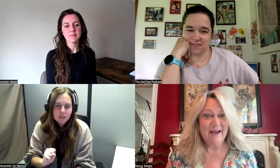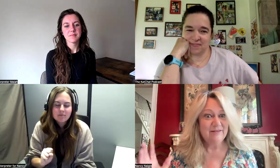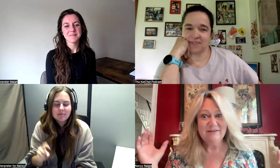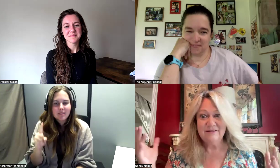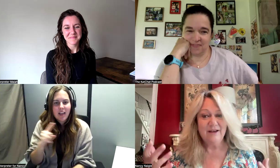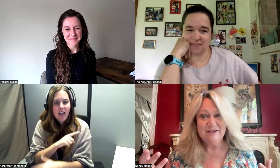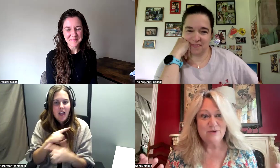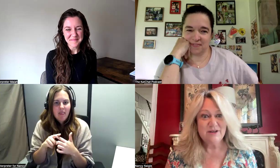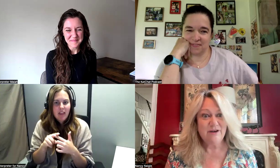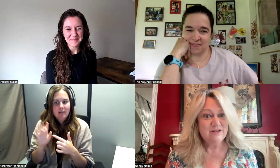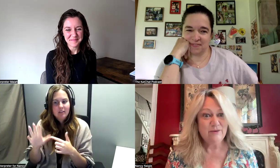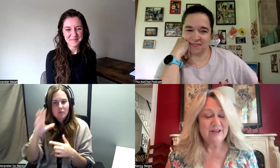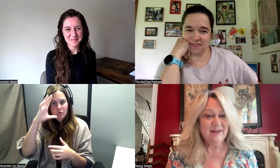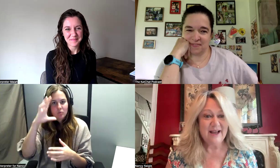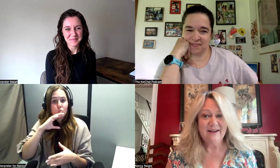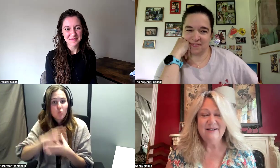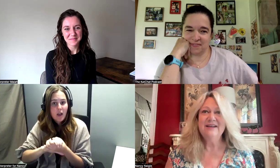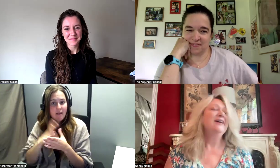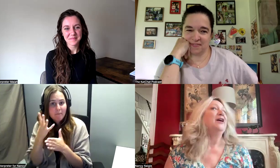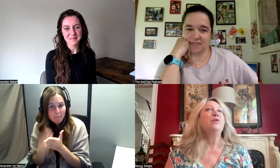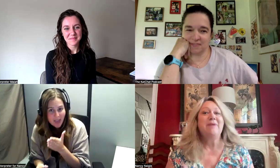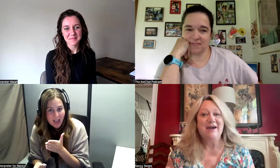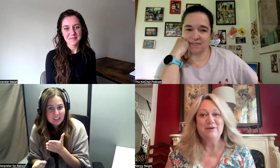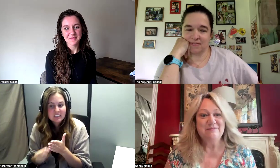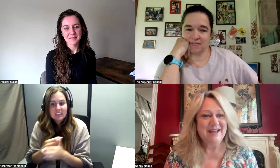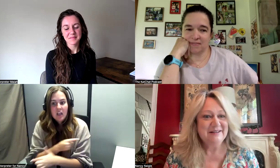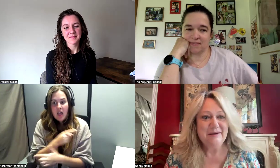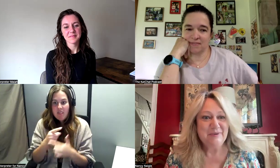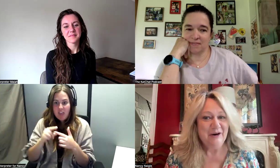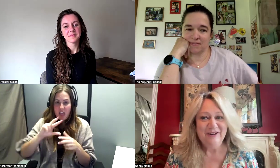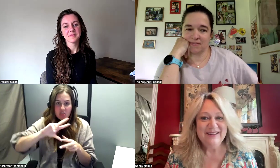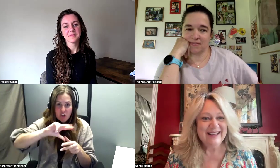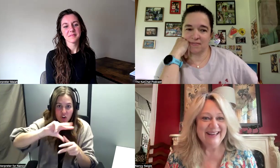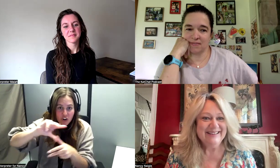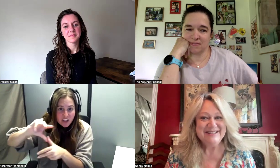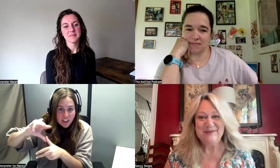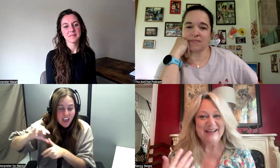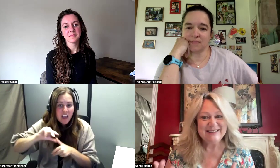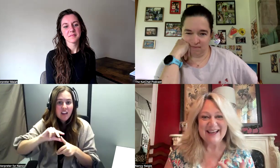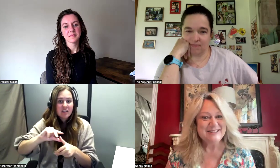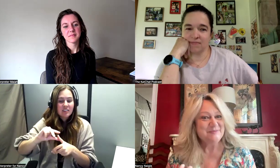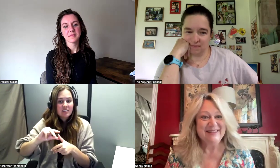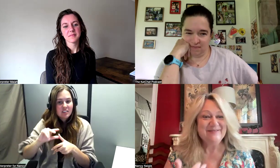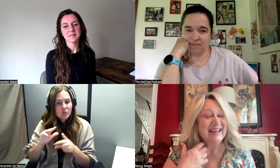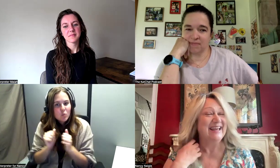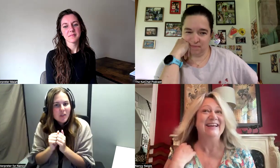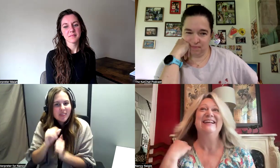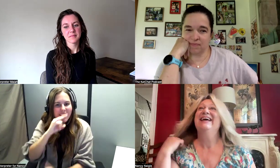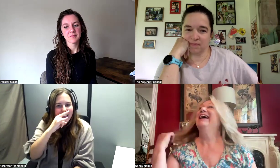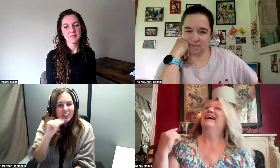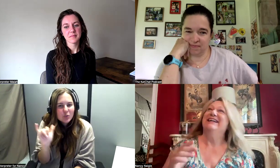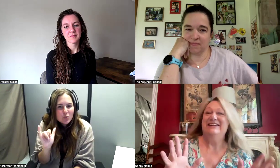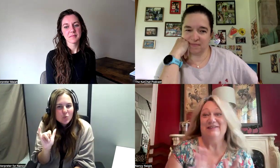coming down towards the coast of North Carolina. We're back with Amanda and Paul and the kids. So we're getting to catch up with them